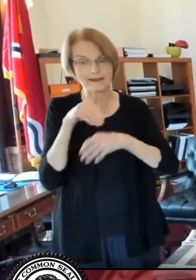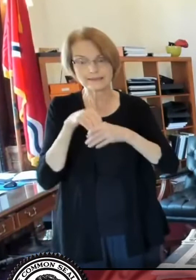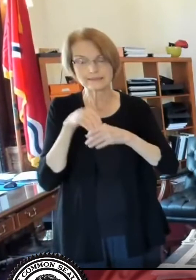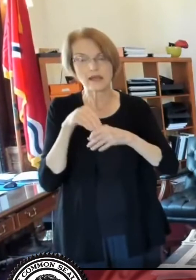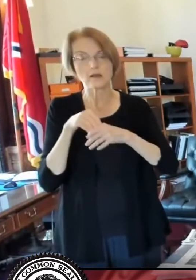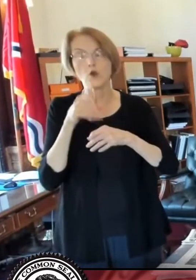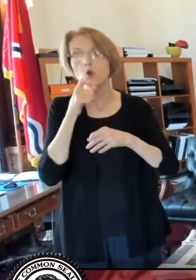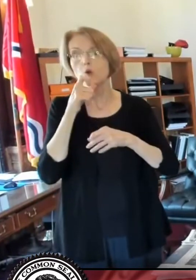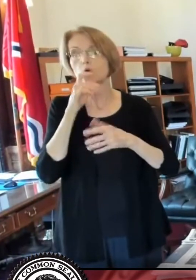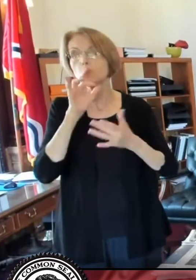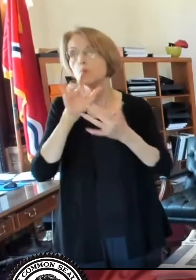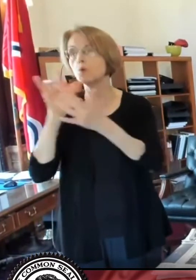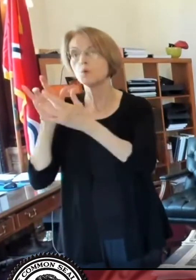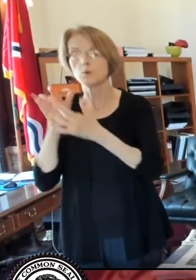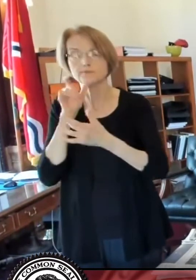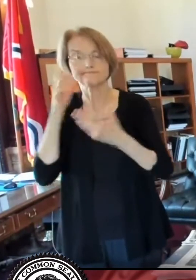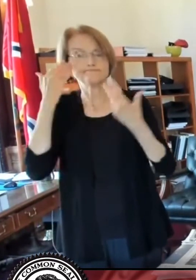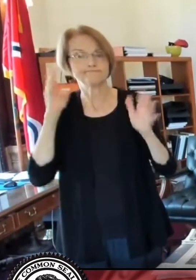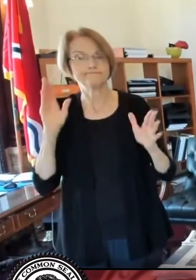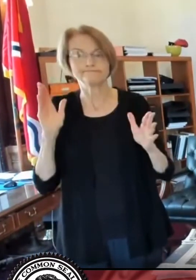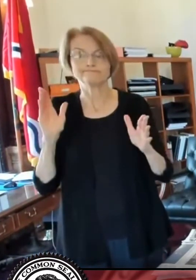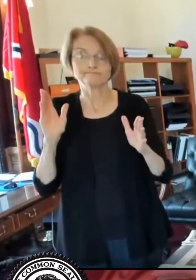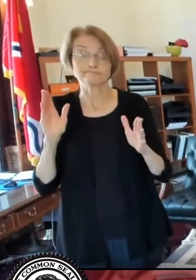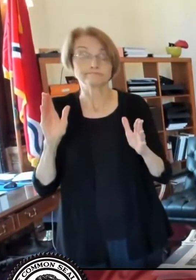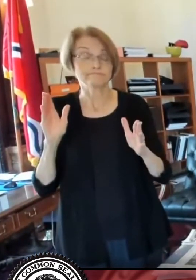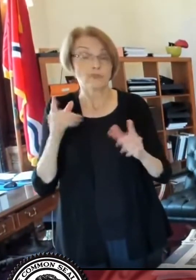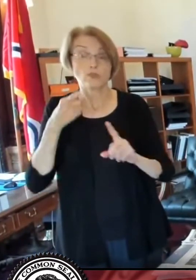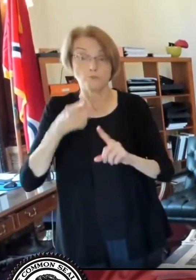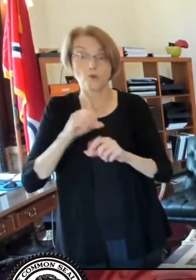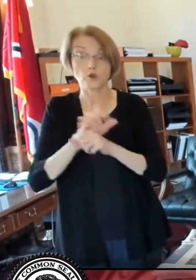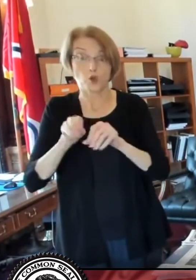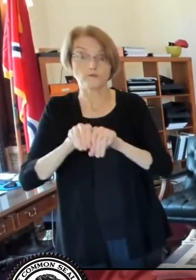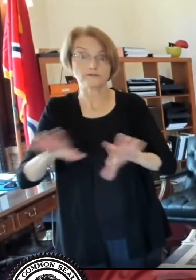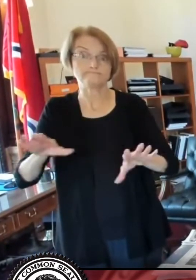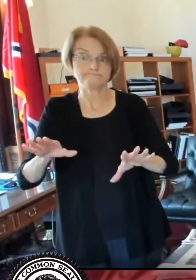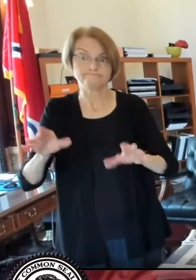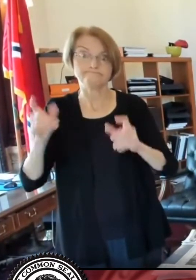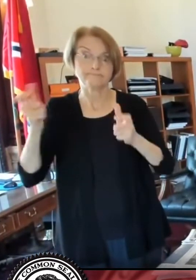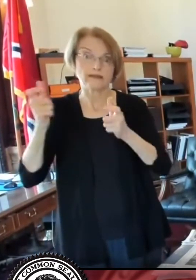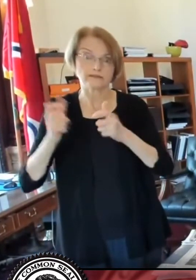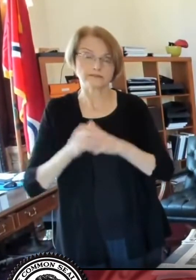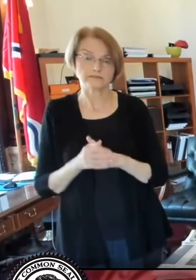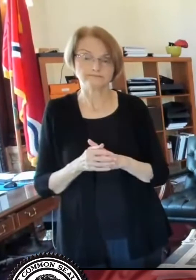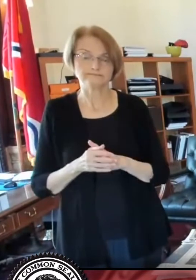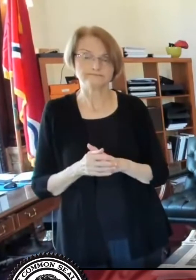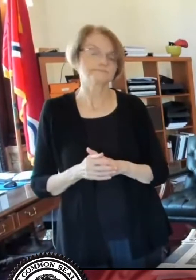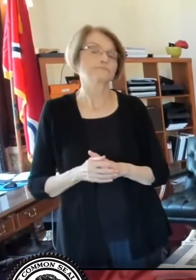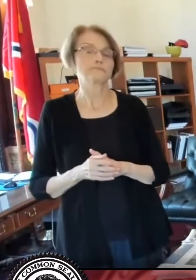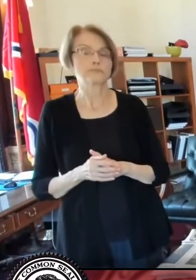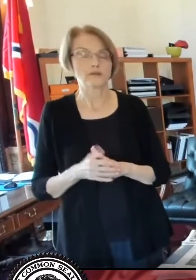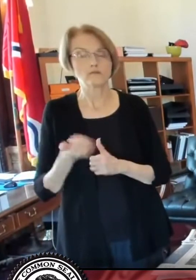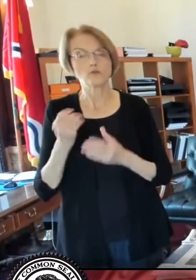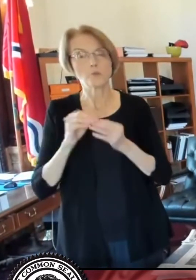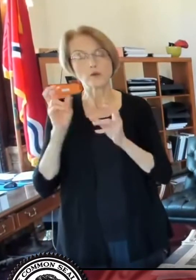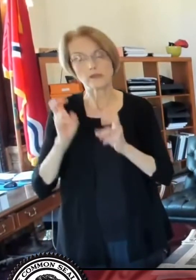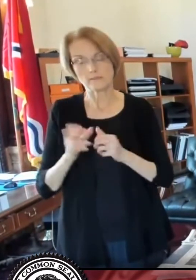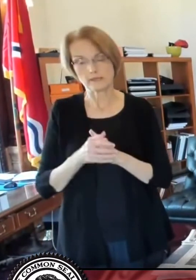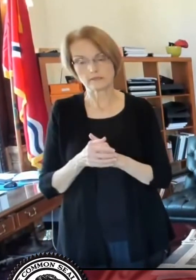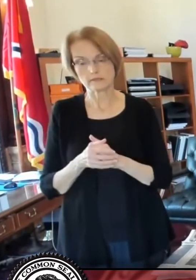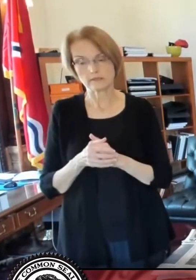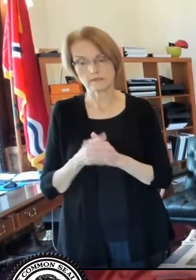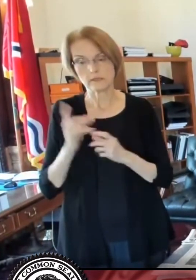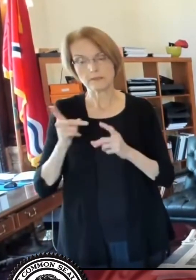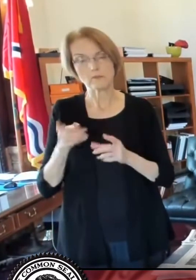or around, and it's very contagious. So that's what we do. Okay, on other topics, Mayor, a few folks have asked for an update